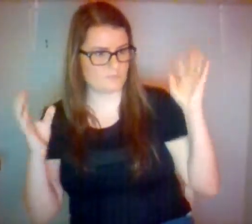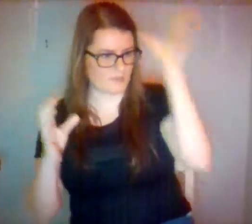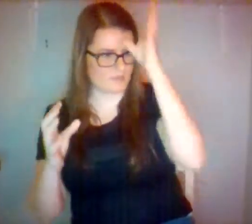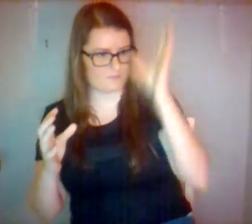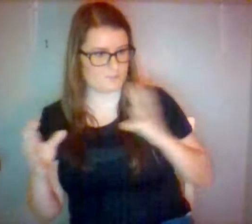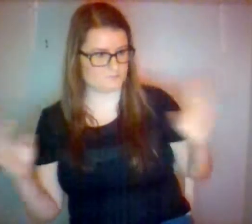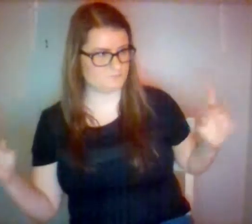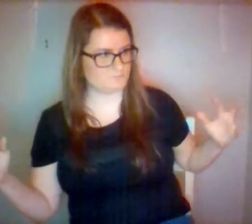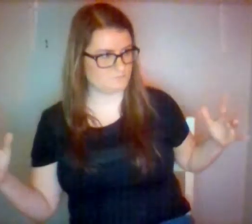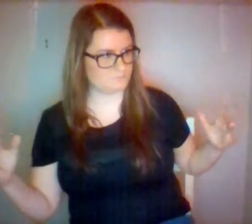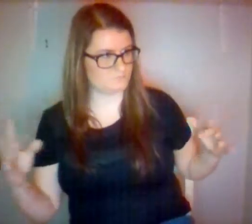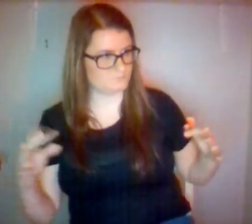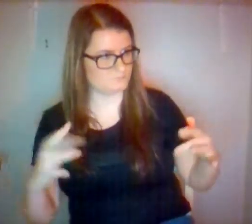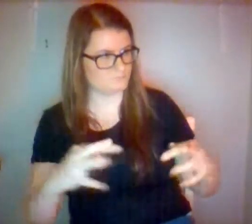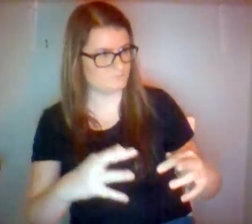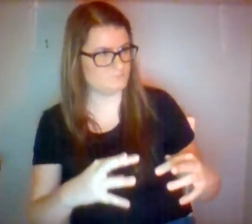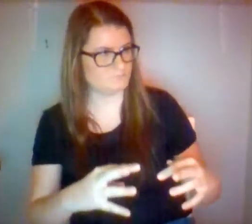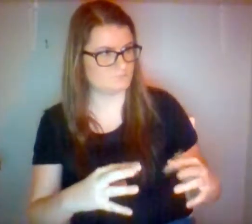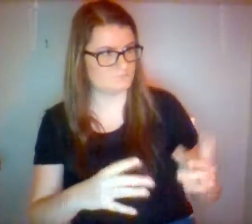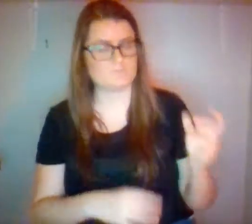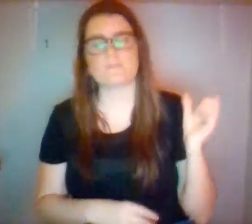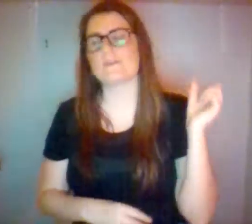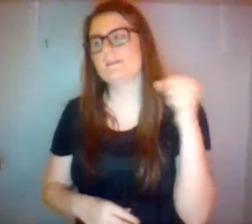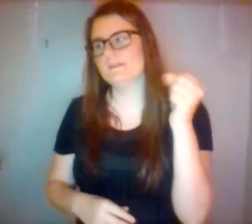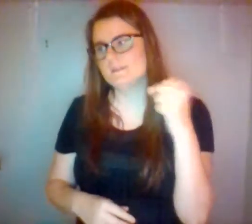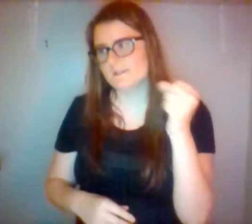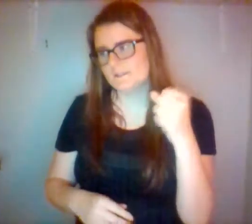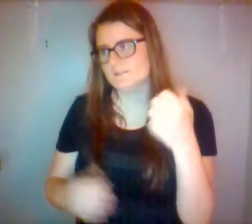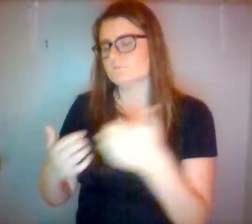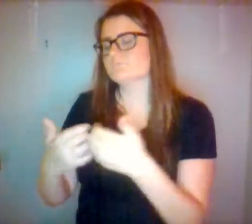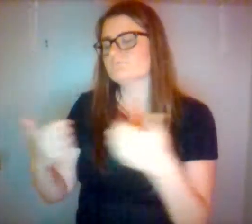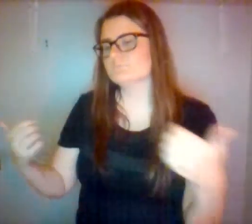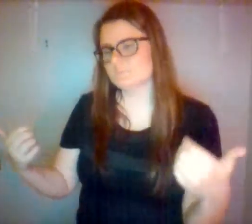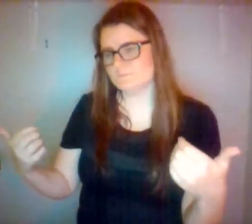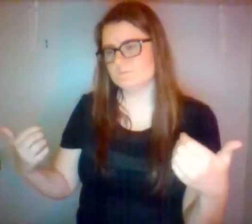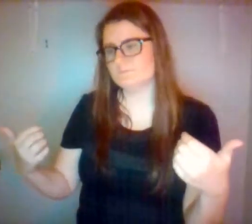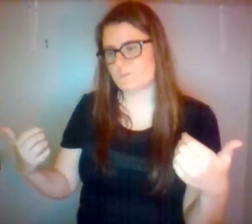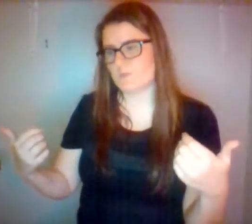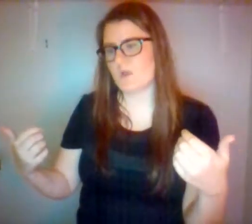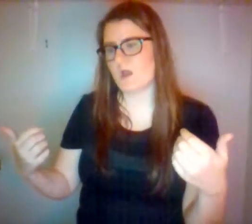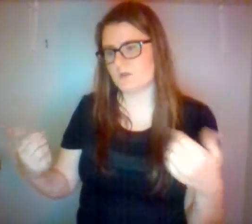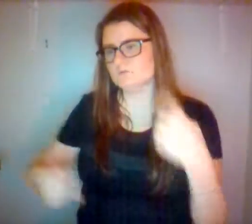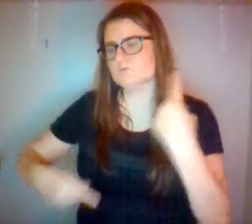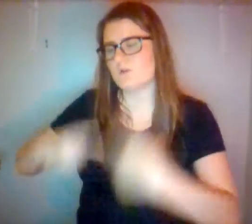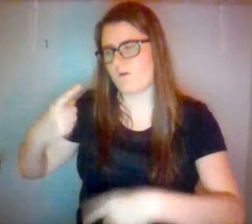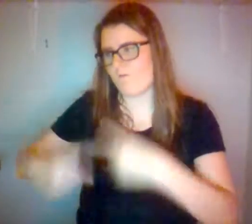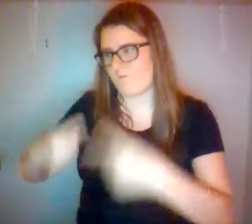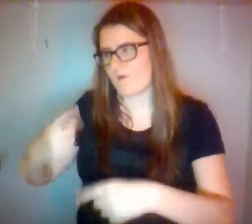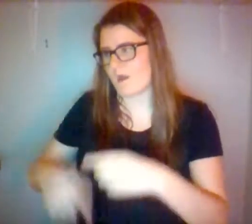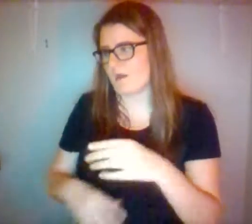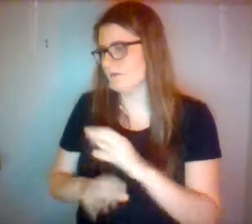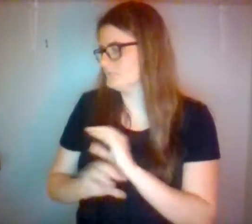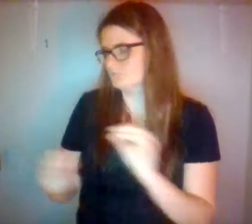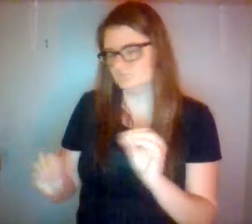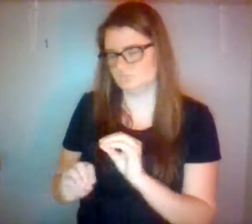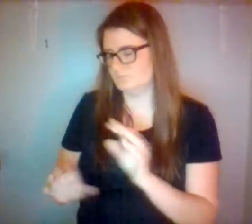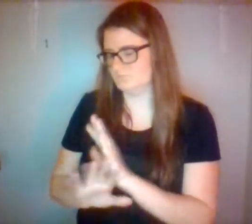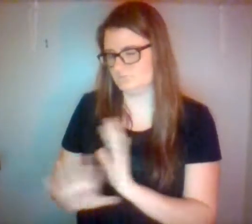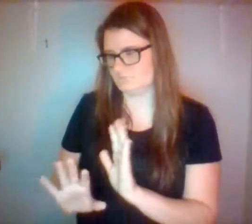This Jesus from Nazareth is no friend of ours. Why don't we just wait and see what happens? So Caiaphas and Annas